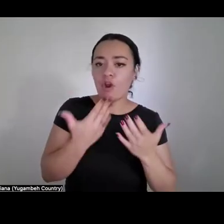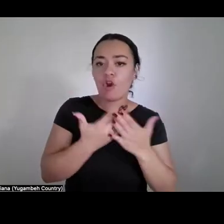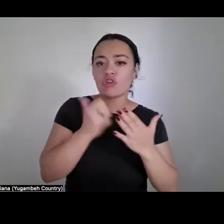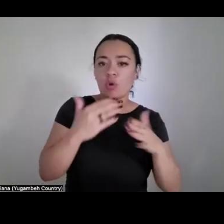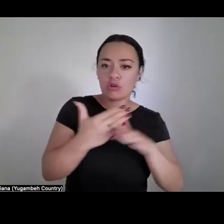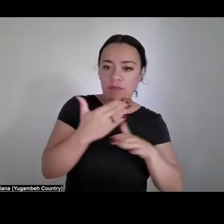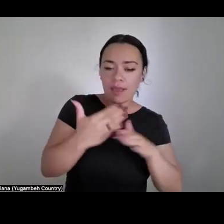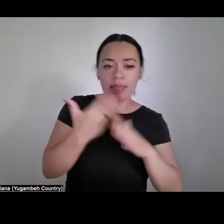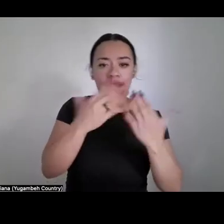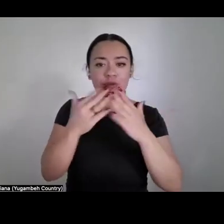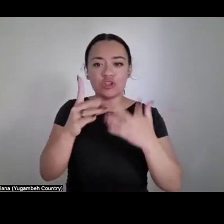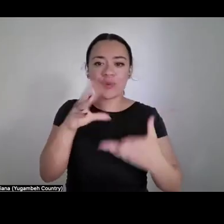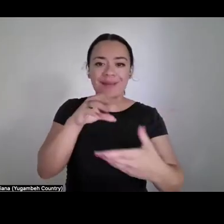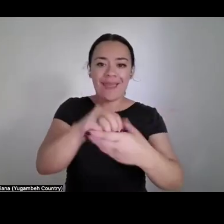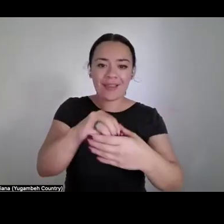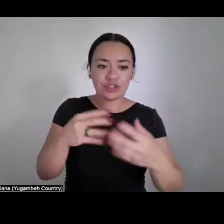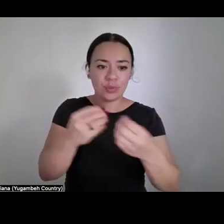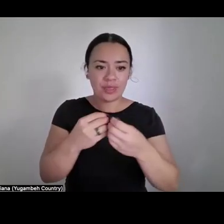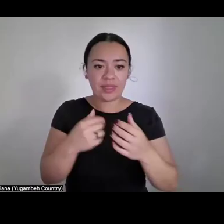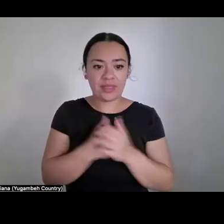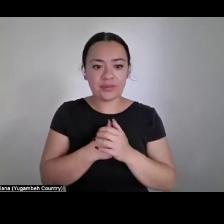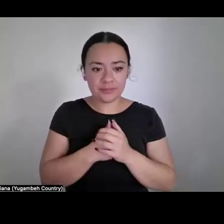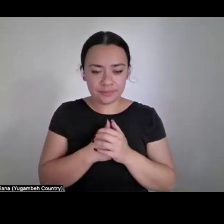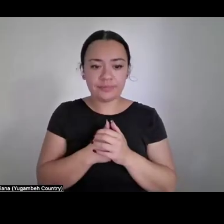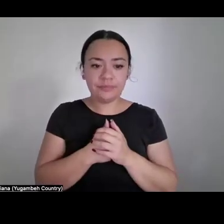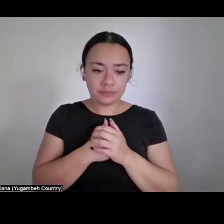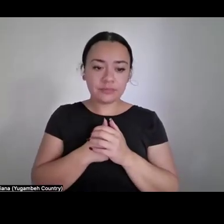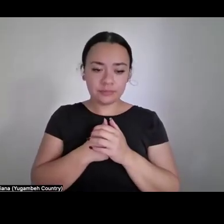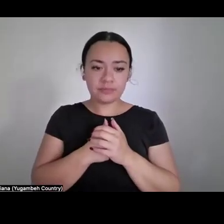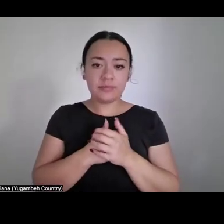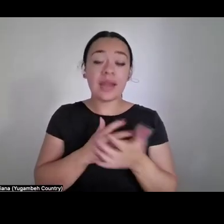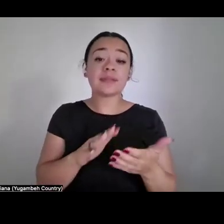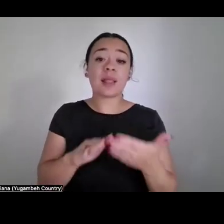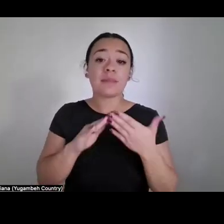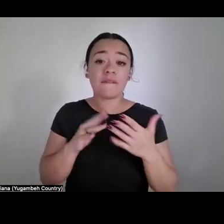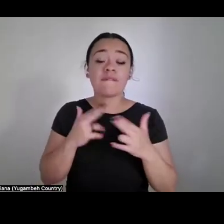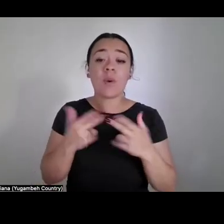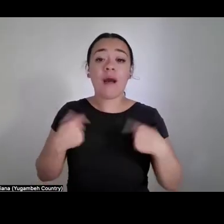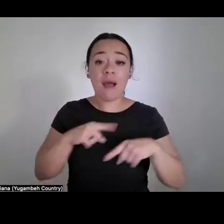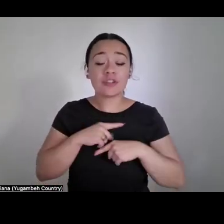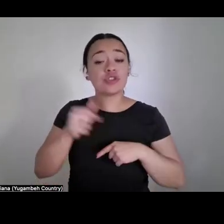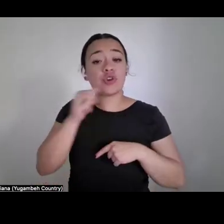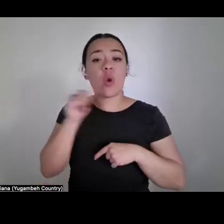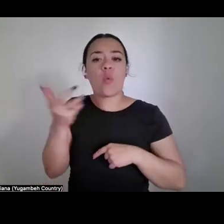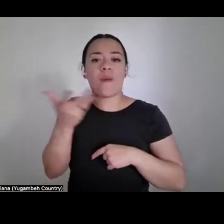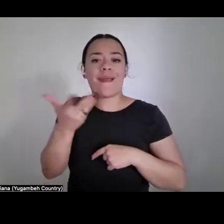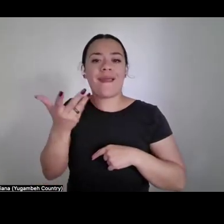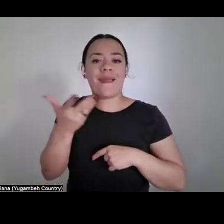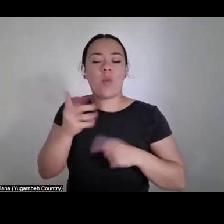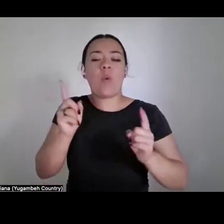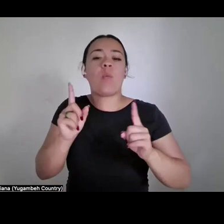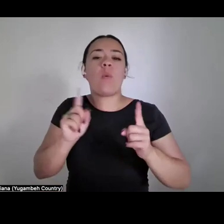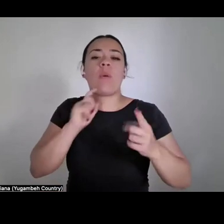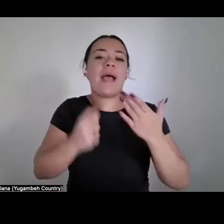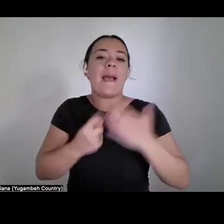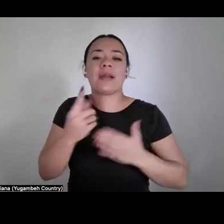with. And helpful for us is where that's going to take you in the future and how the fellowship is going to